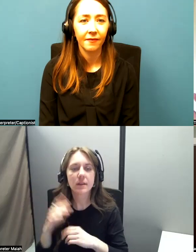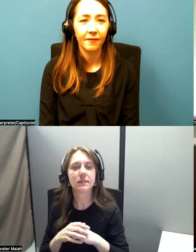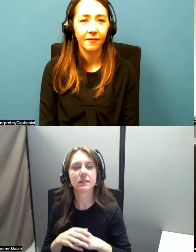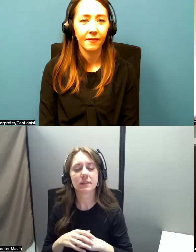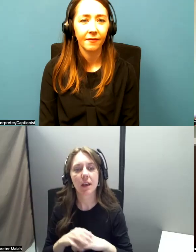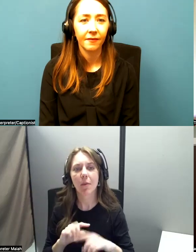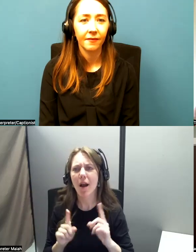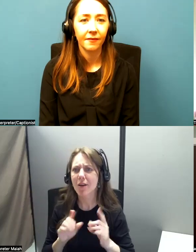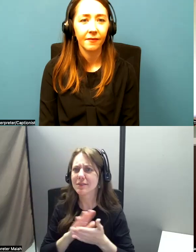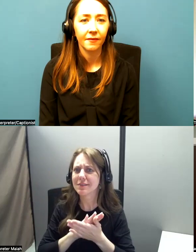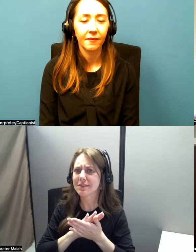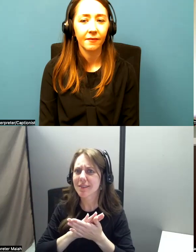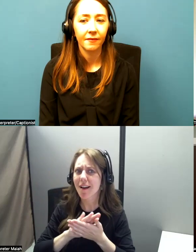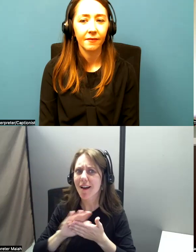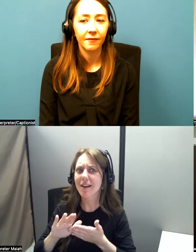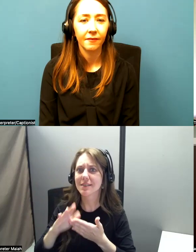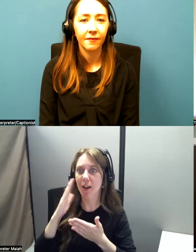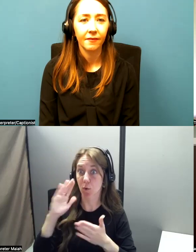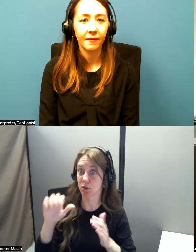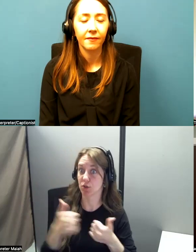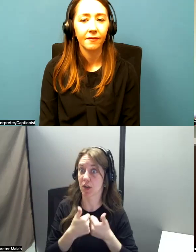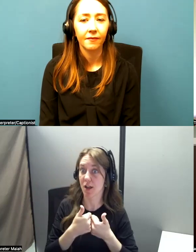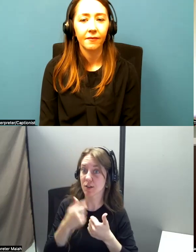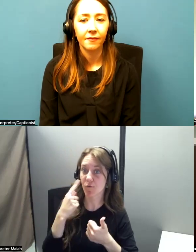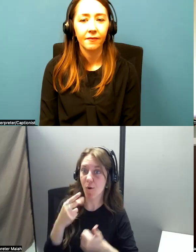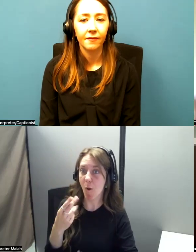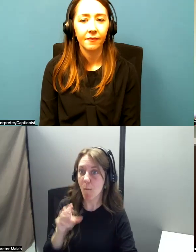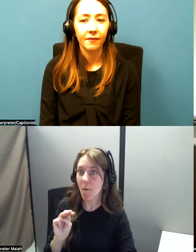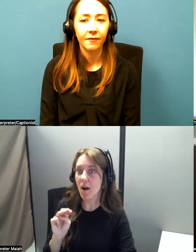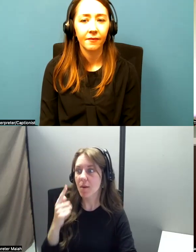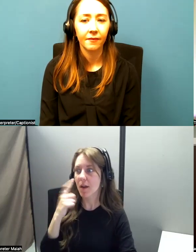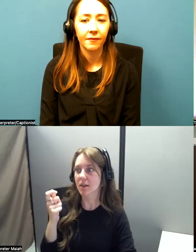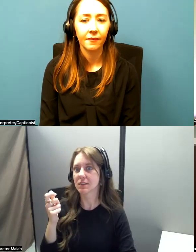And I know it's a lot of a challenge with Hallmark because of acting, the